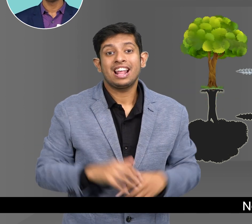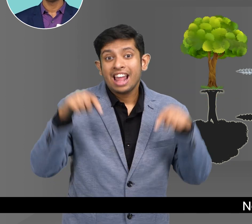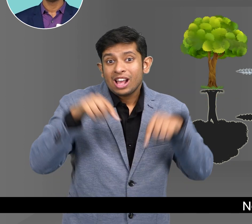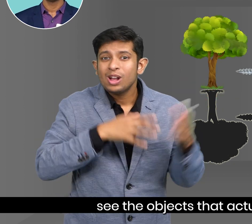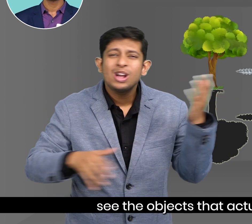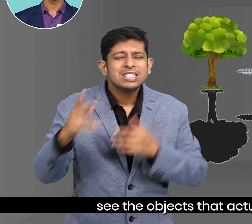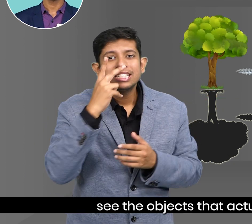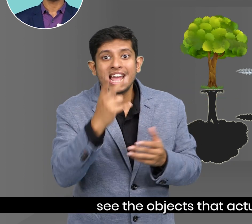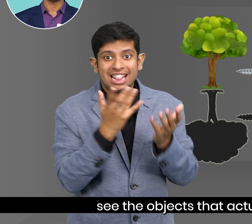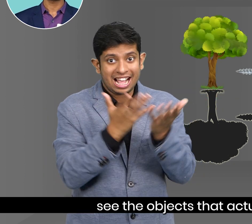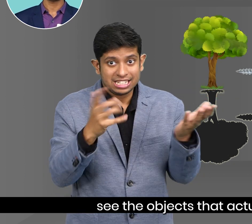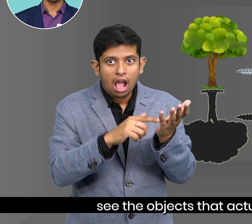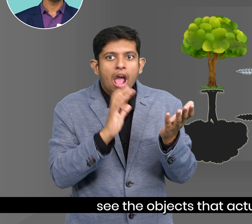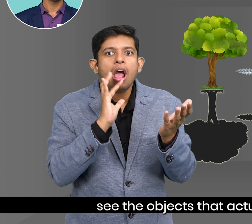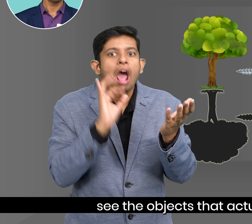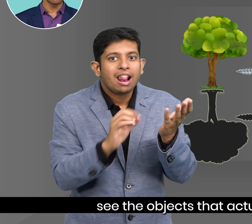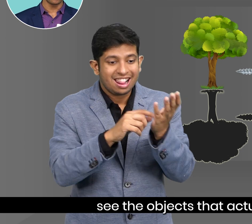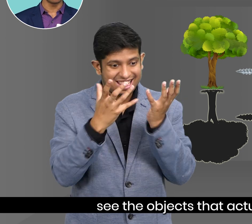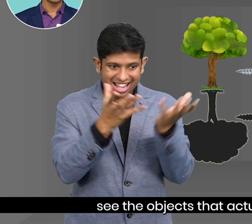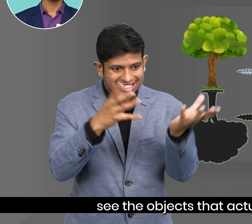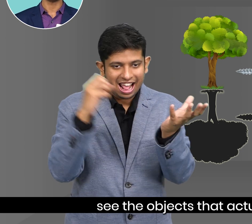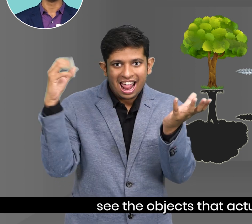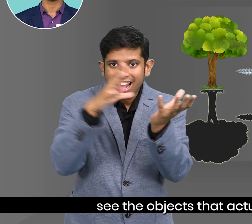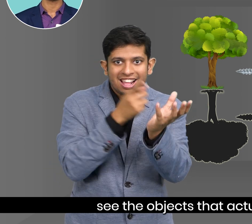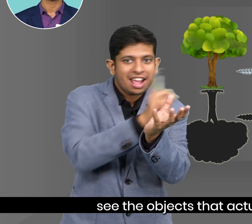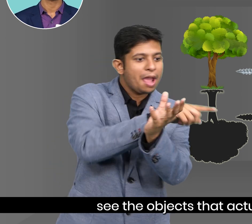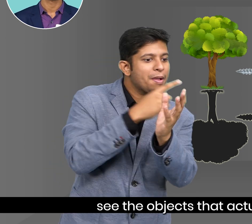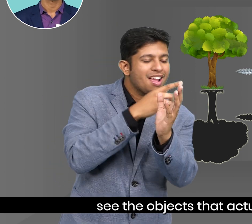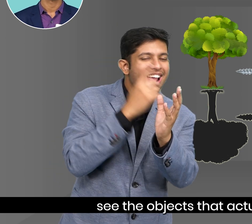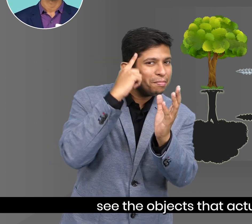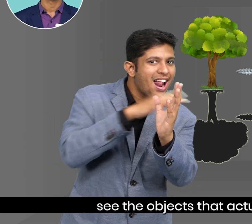Now, see the objects that actually formed the shadows.